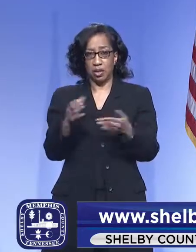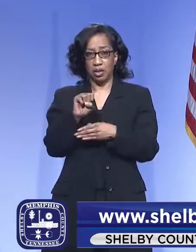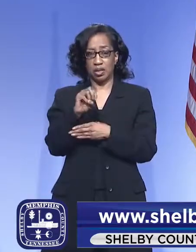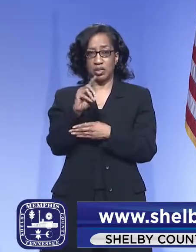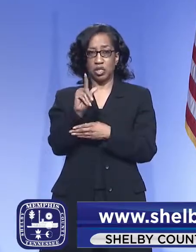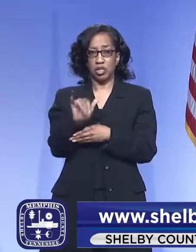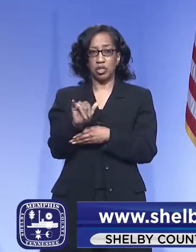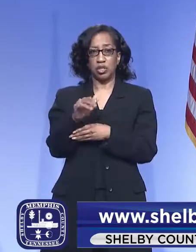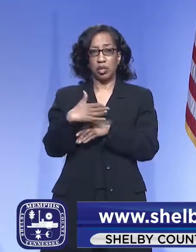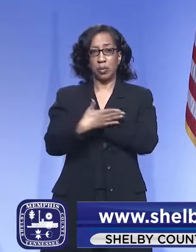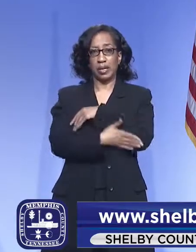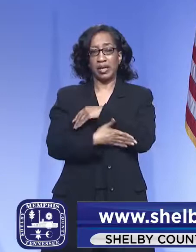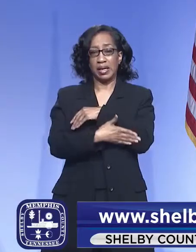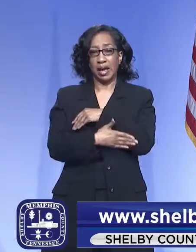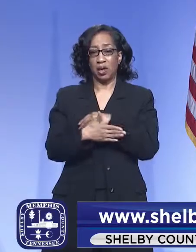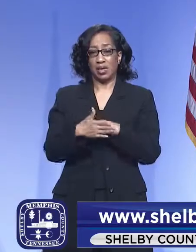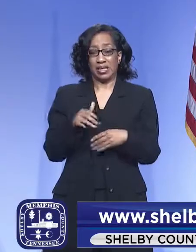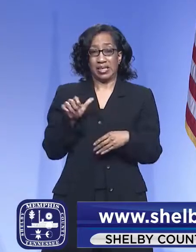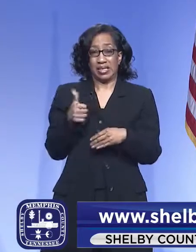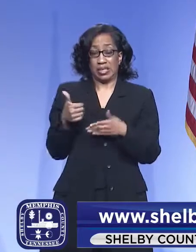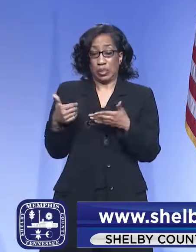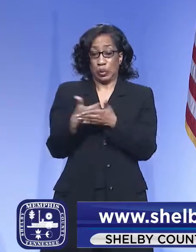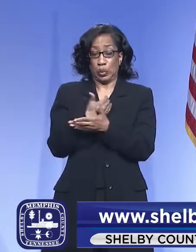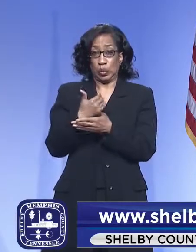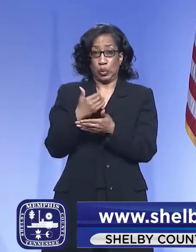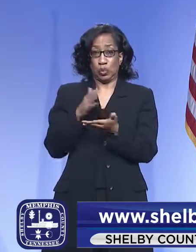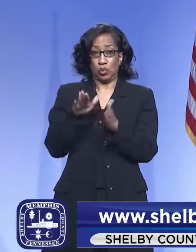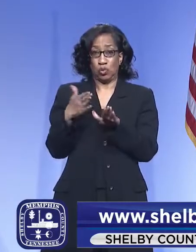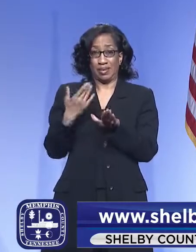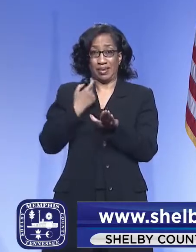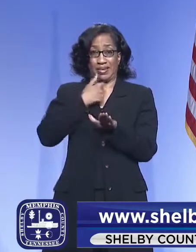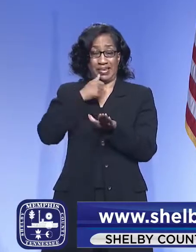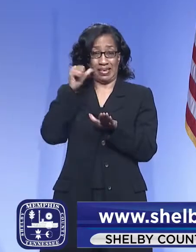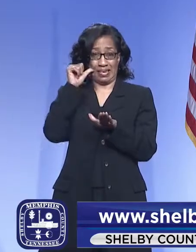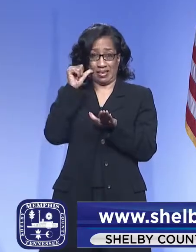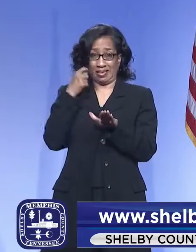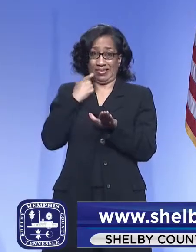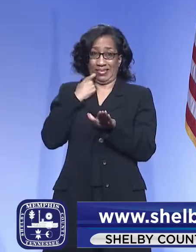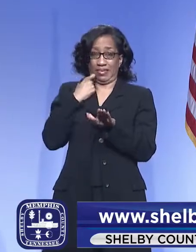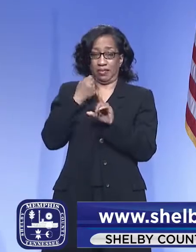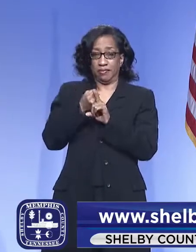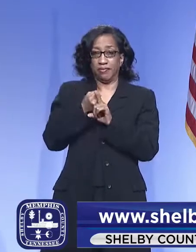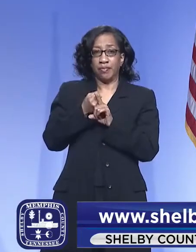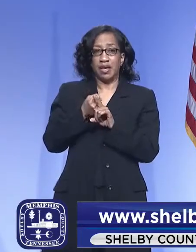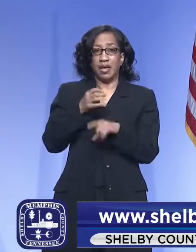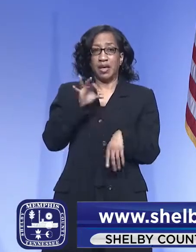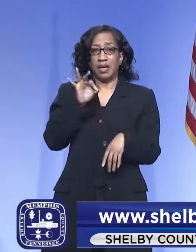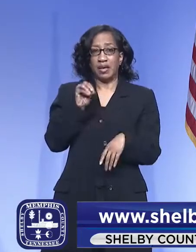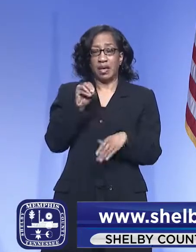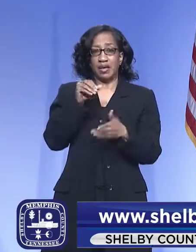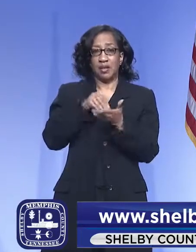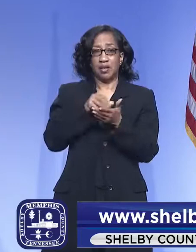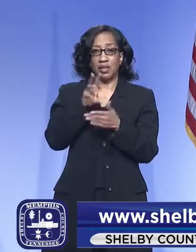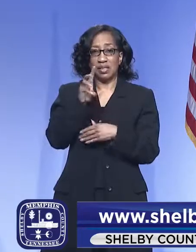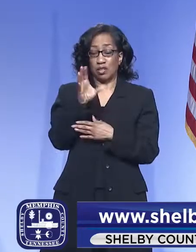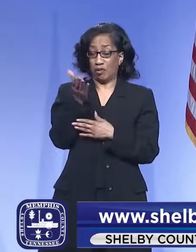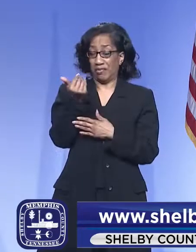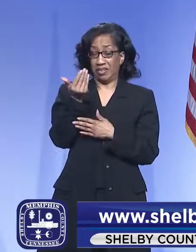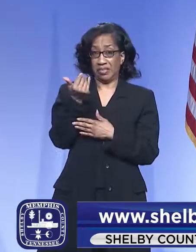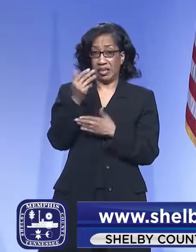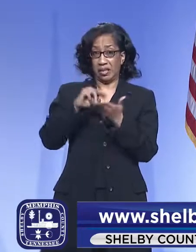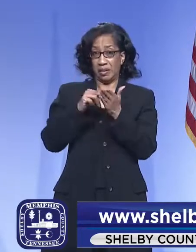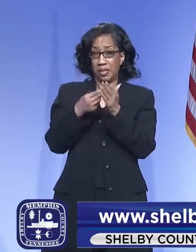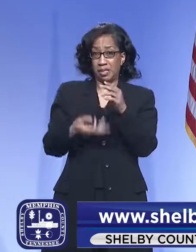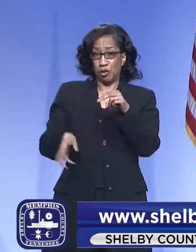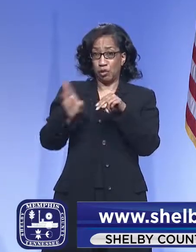That includes 10 new reports of death yesterday. And the 90,615 cases represents an increase